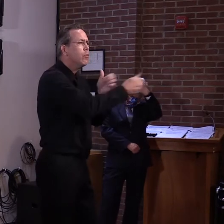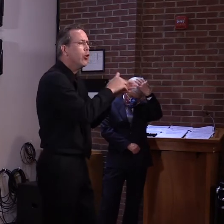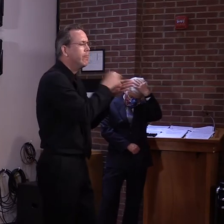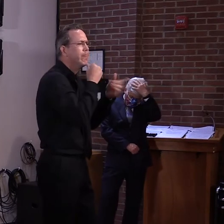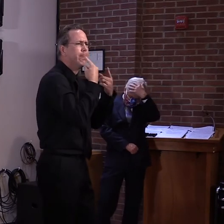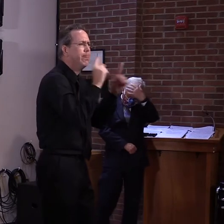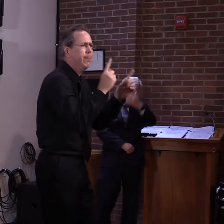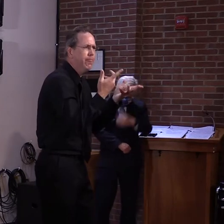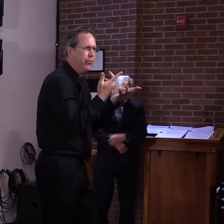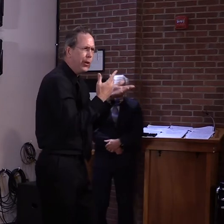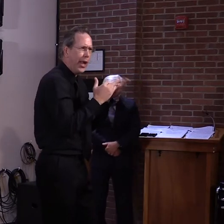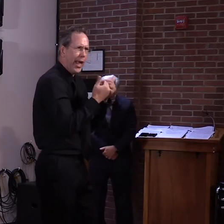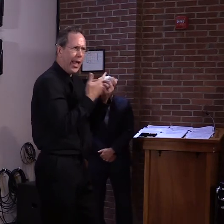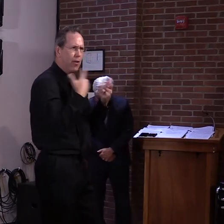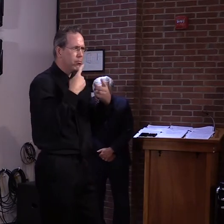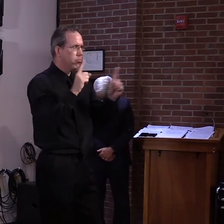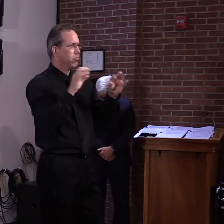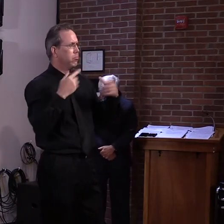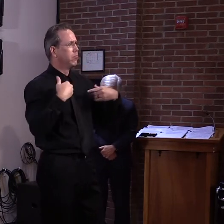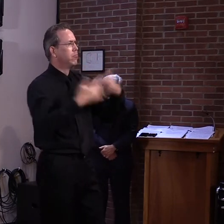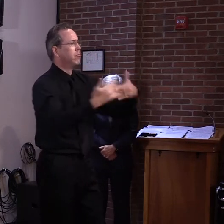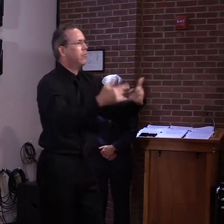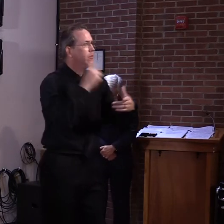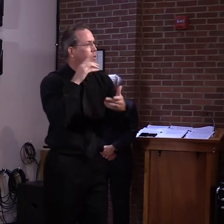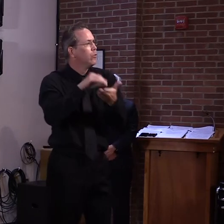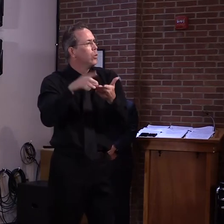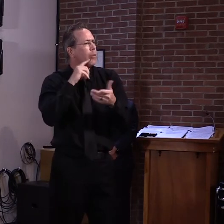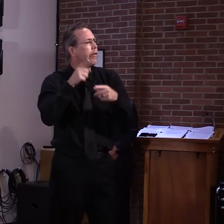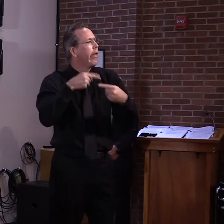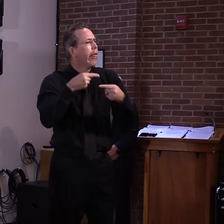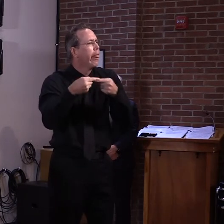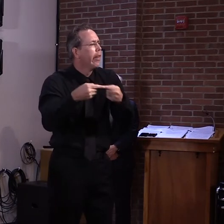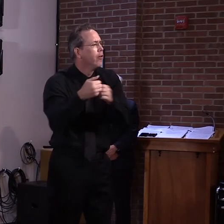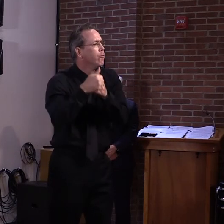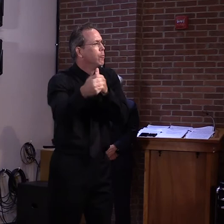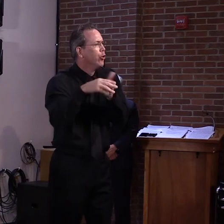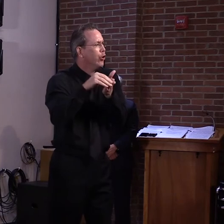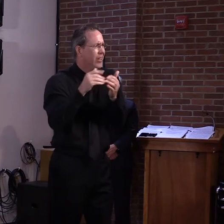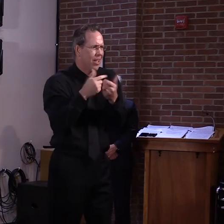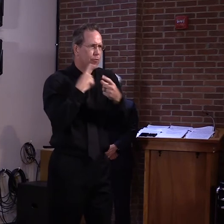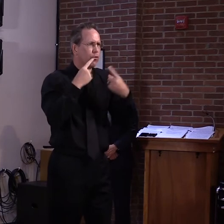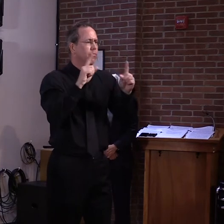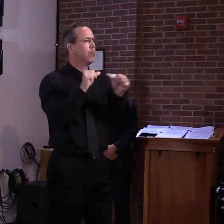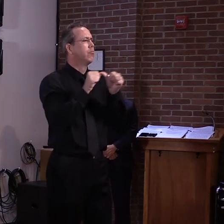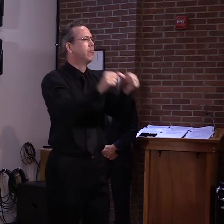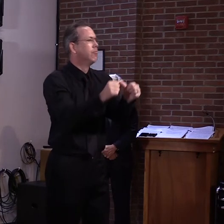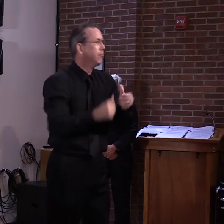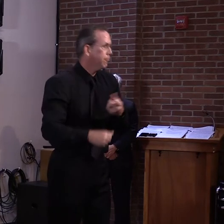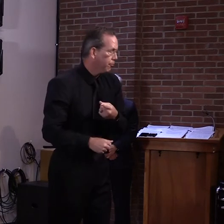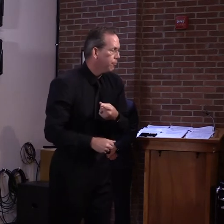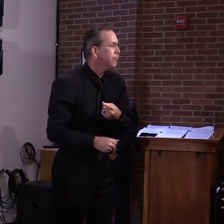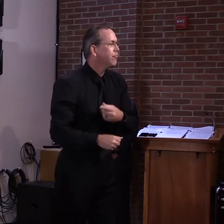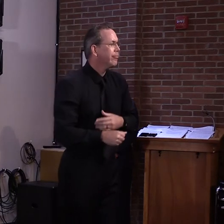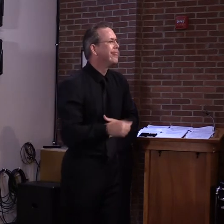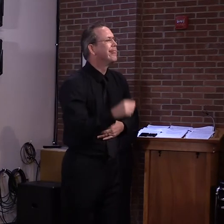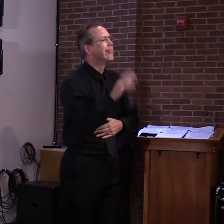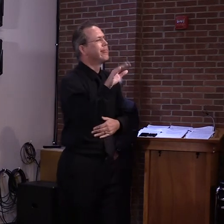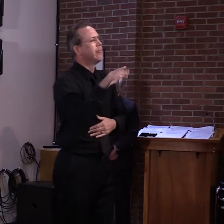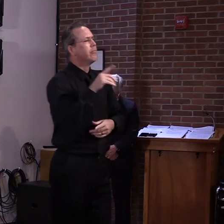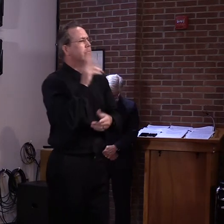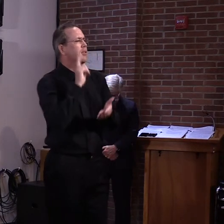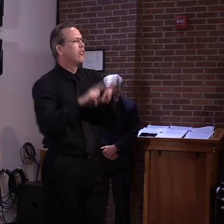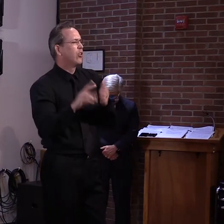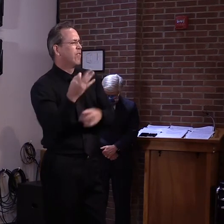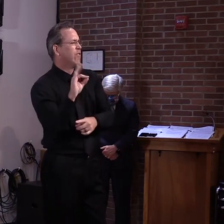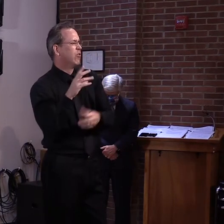to is sort of the differences between what we call synchronous versus asynchronous instruction. And I think there's districts are provisioning both. Both